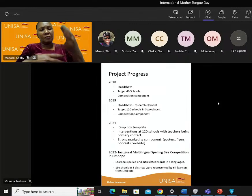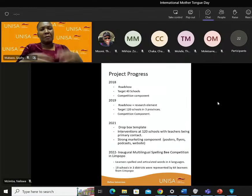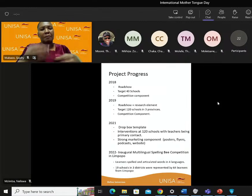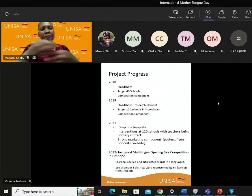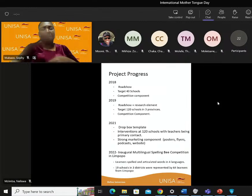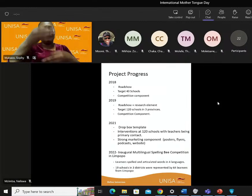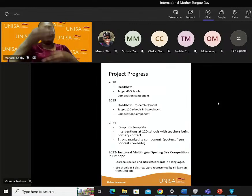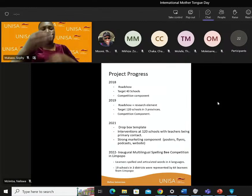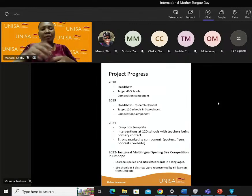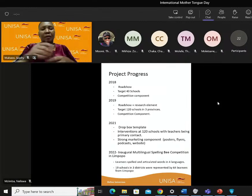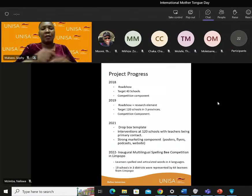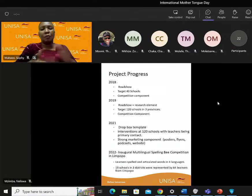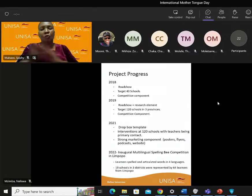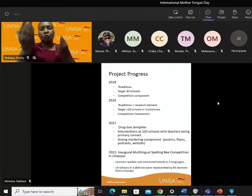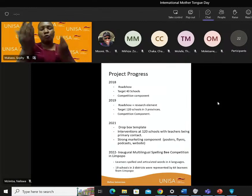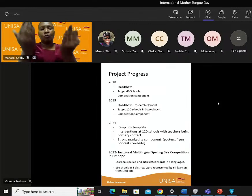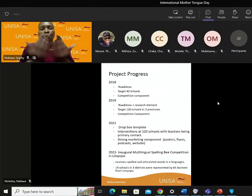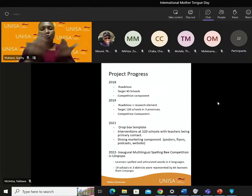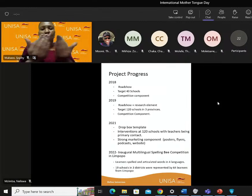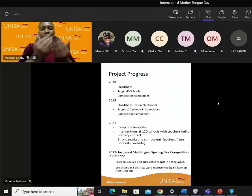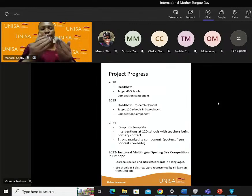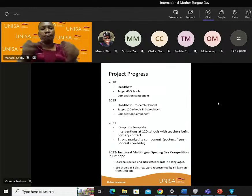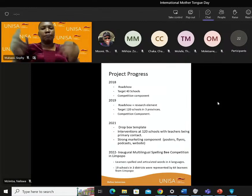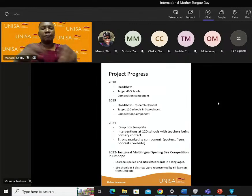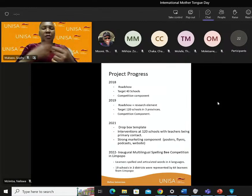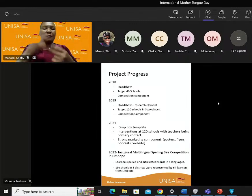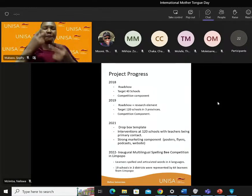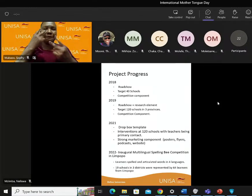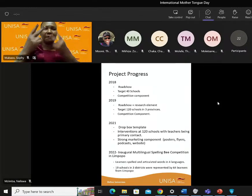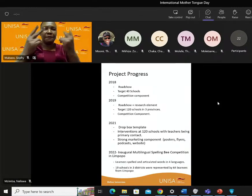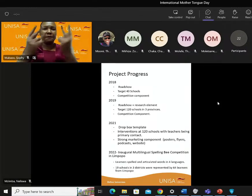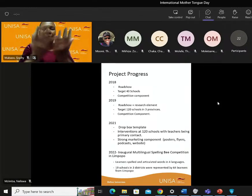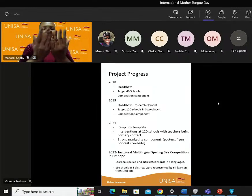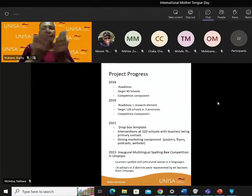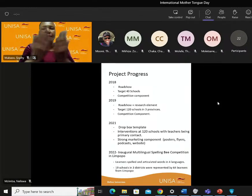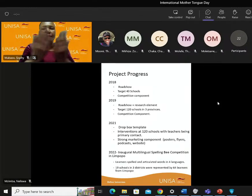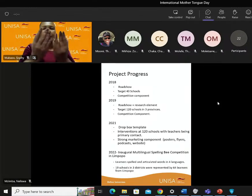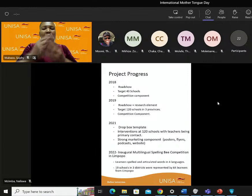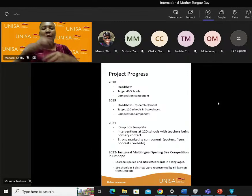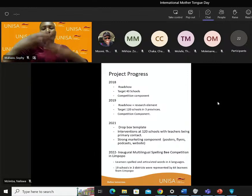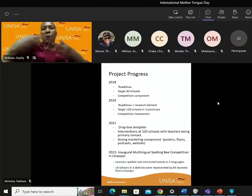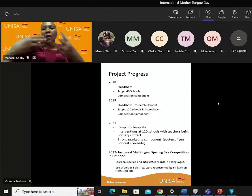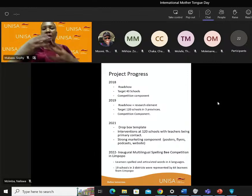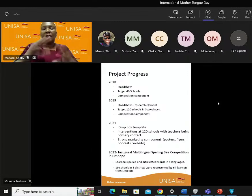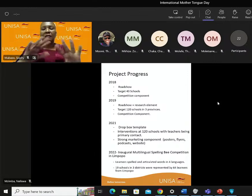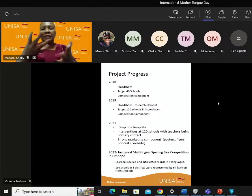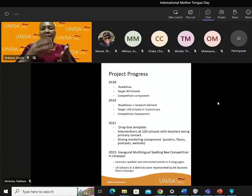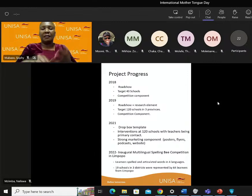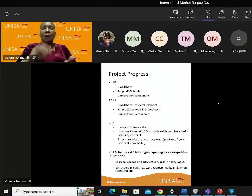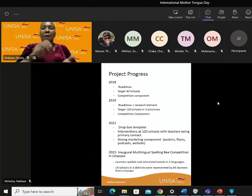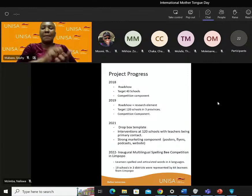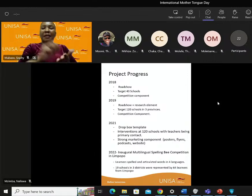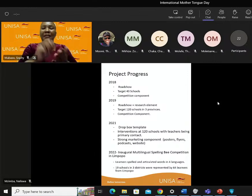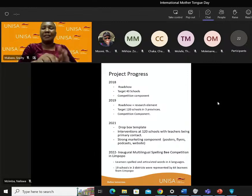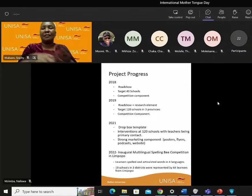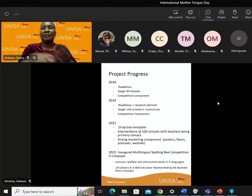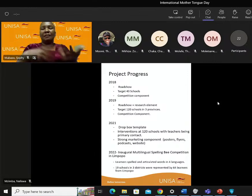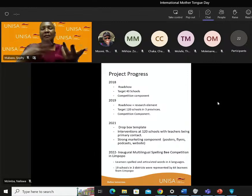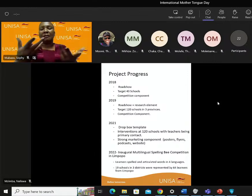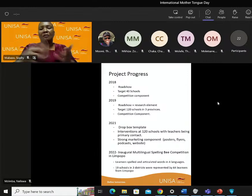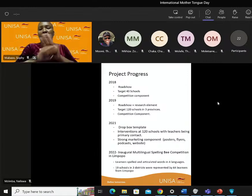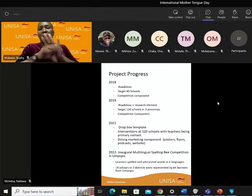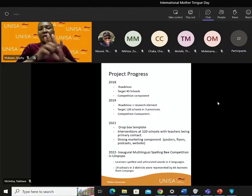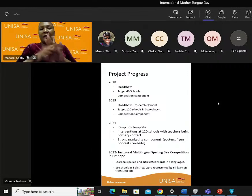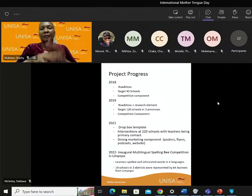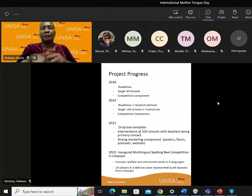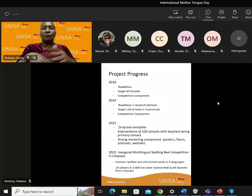schools. We had to really work on our marketing. It couldn't just be flyers and posters. So